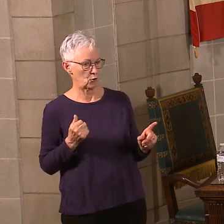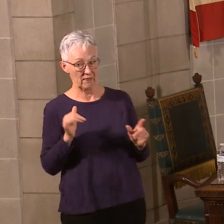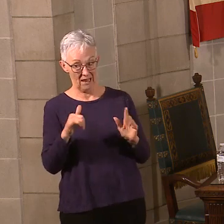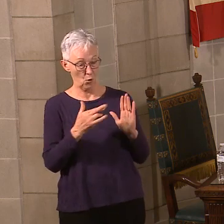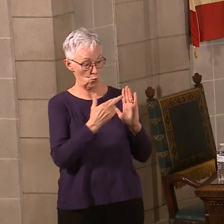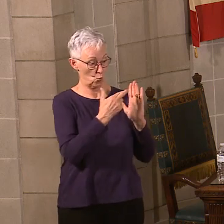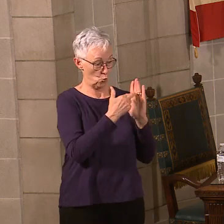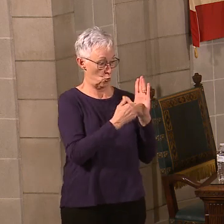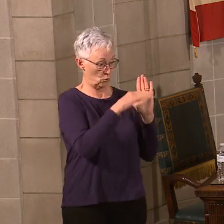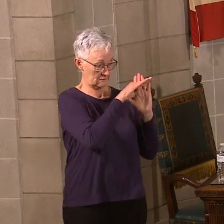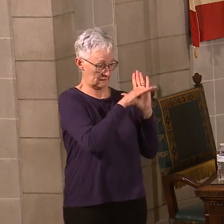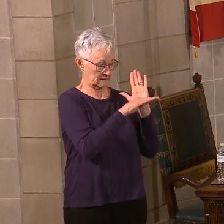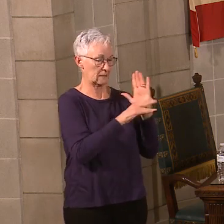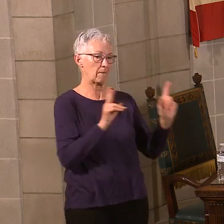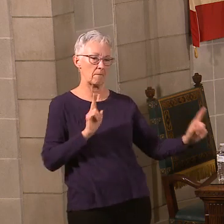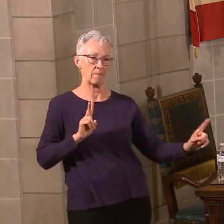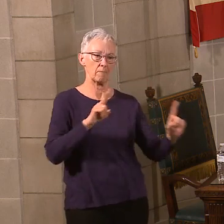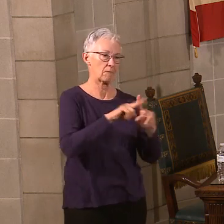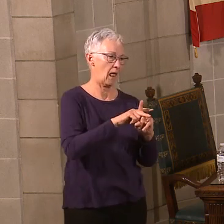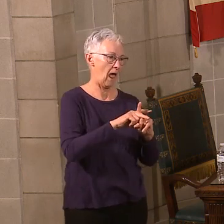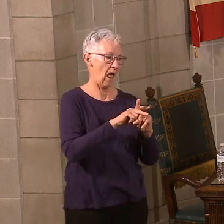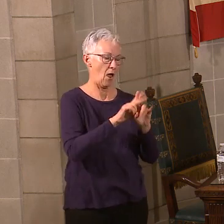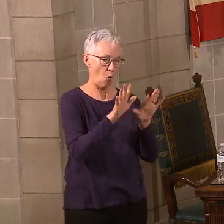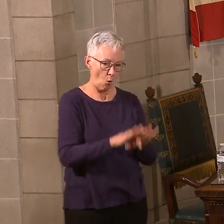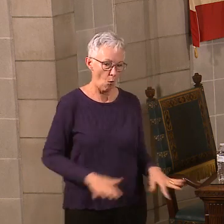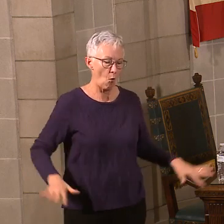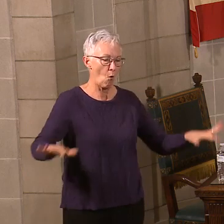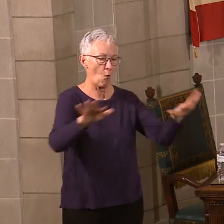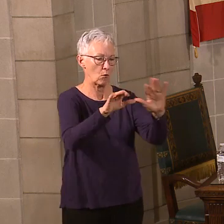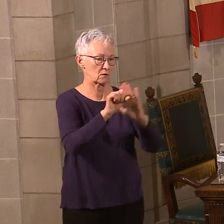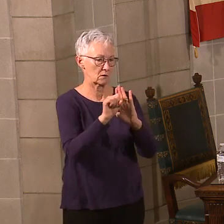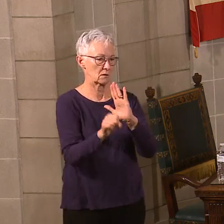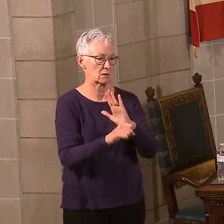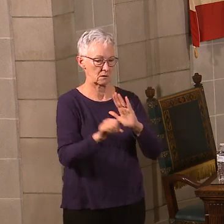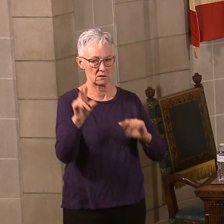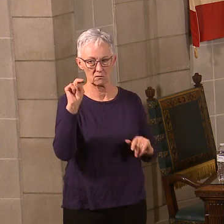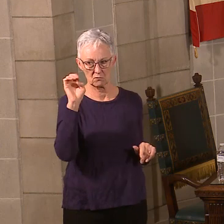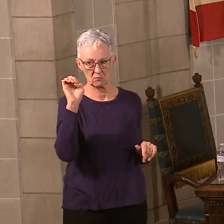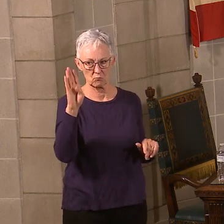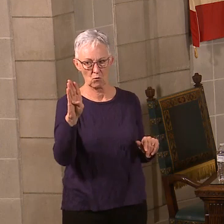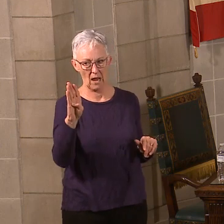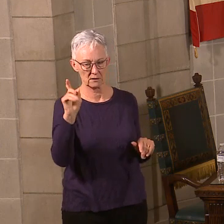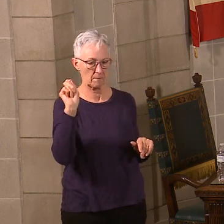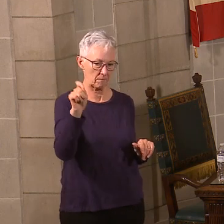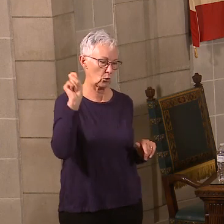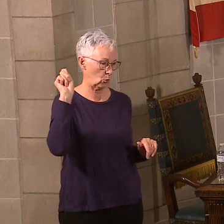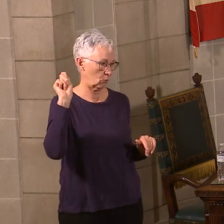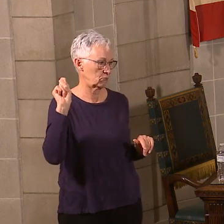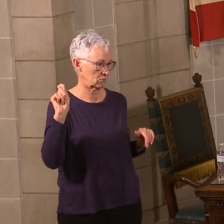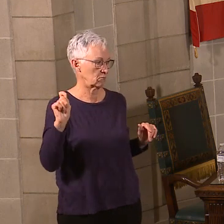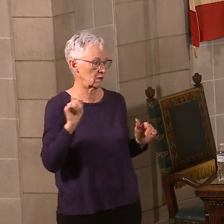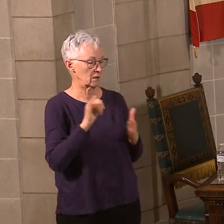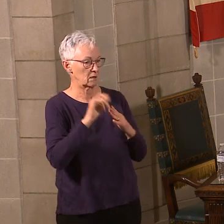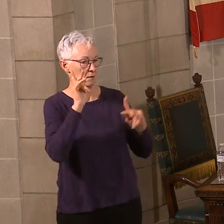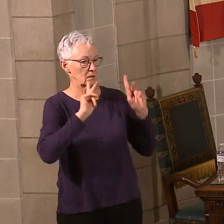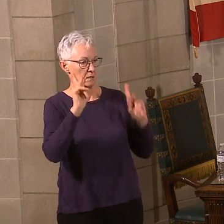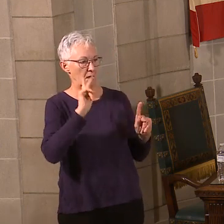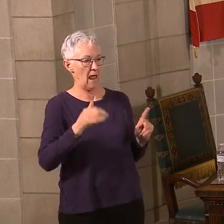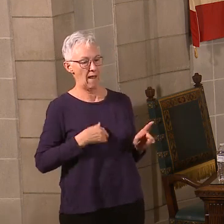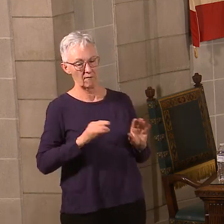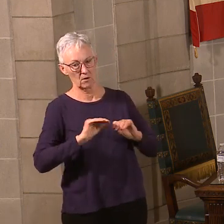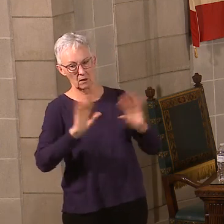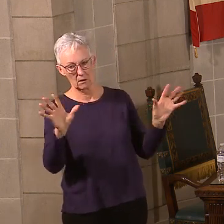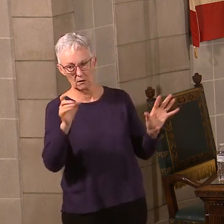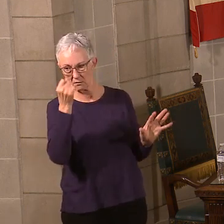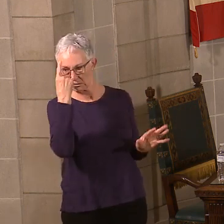already, and just really as an ease of implementation, we decided to just go ahead and do it for the entire state so that people would have very clear guidelines of what